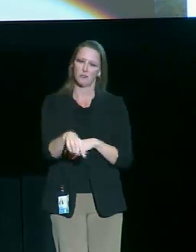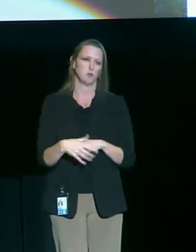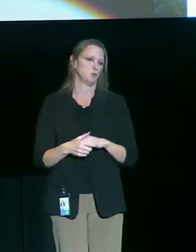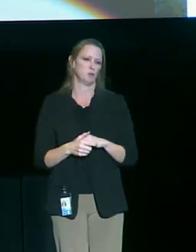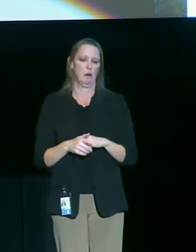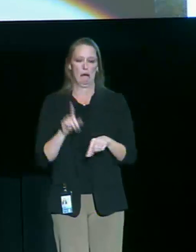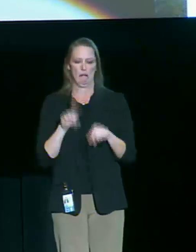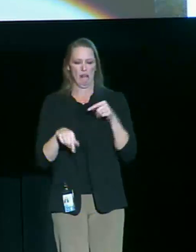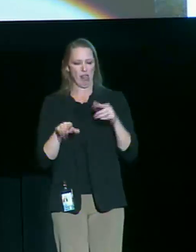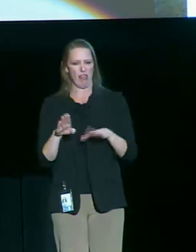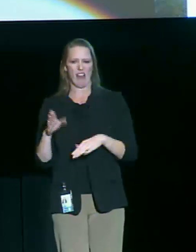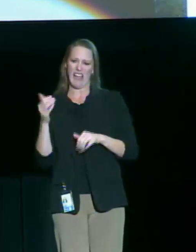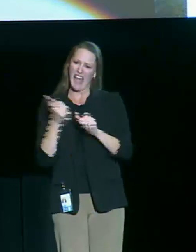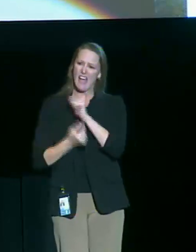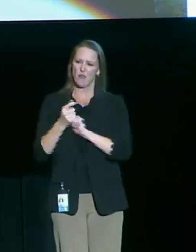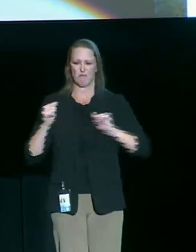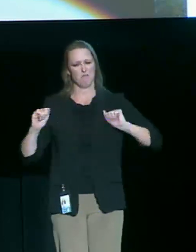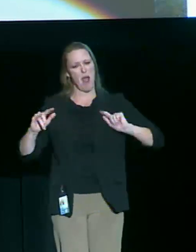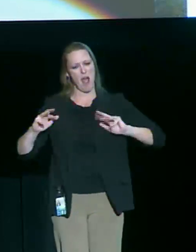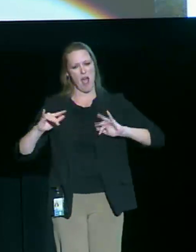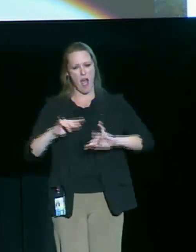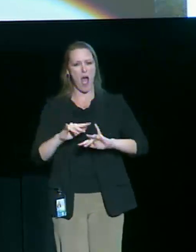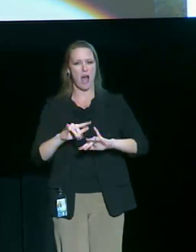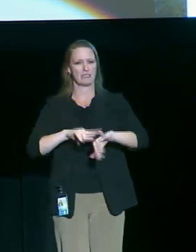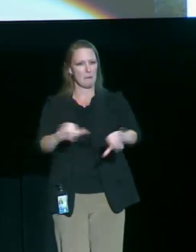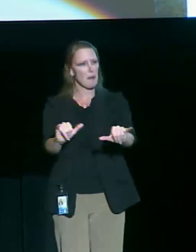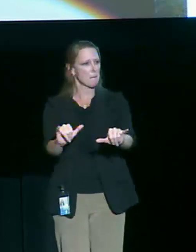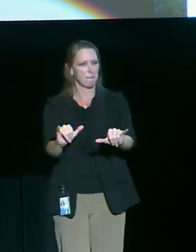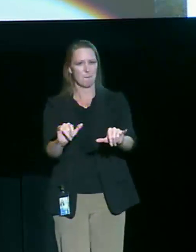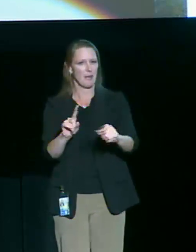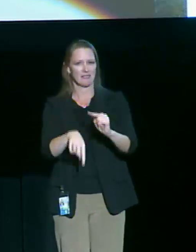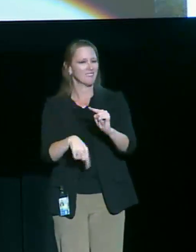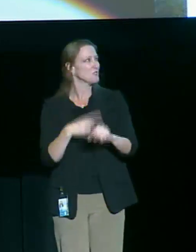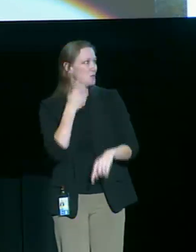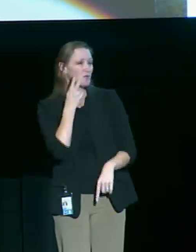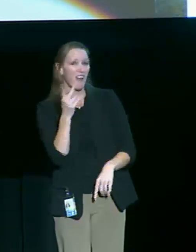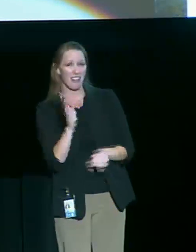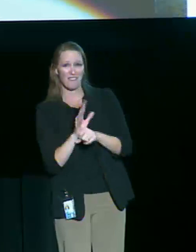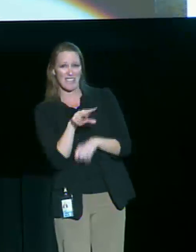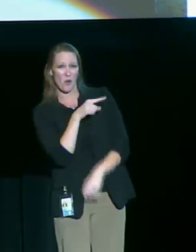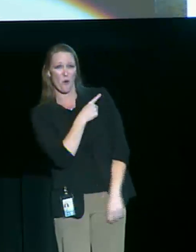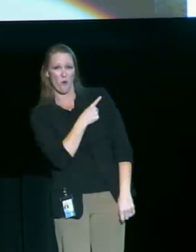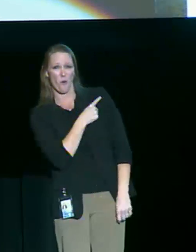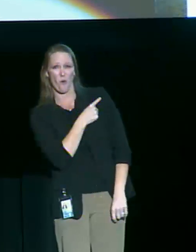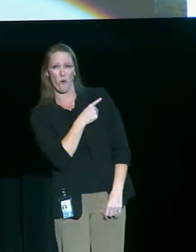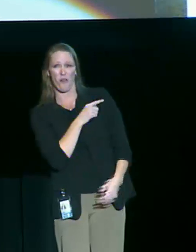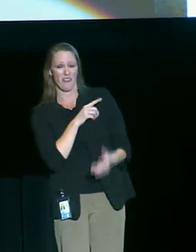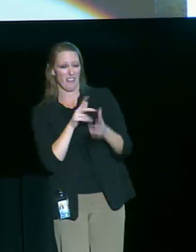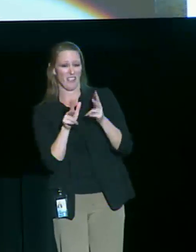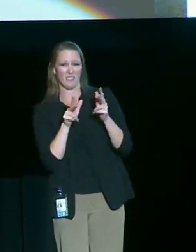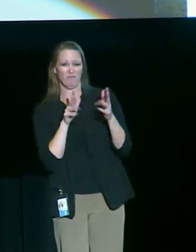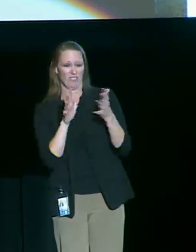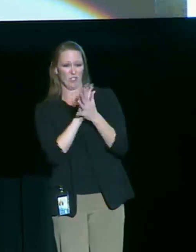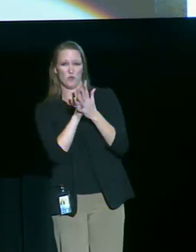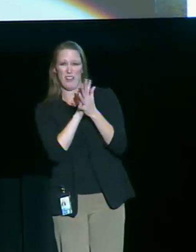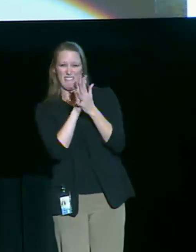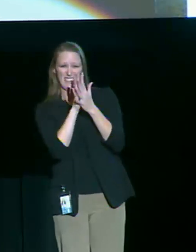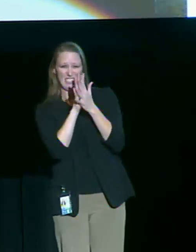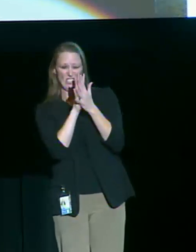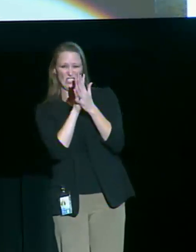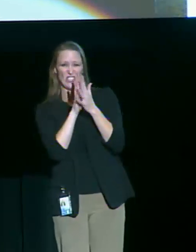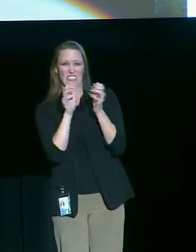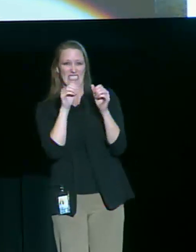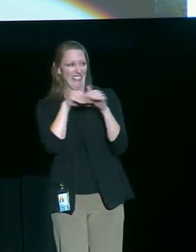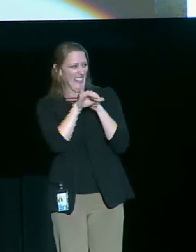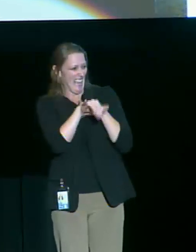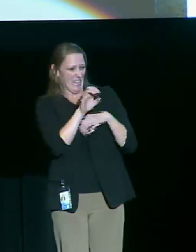to go back in at the same time. Montecito, you saw that videotape there, and you saw the traffic congestion that's in the emergency area,